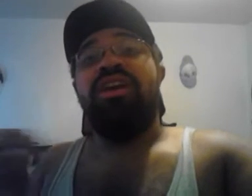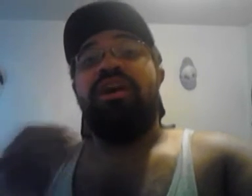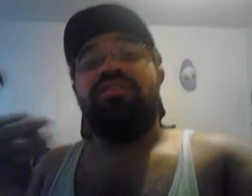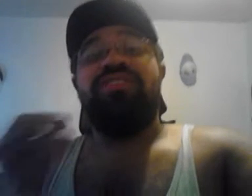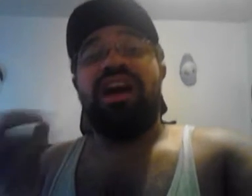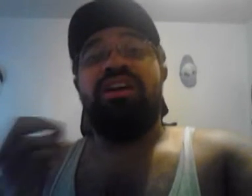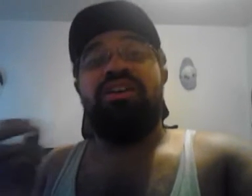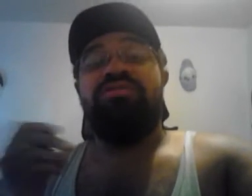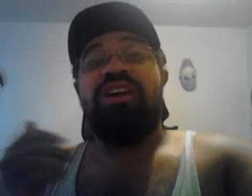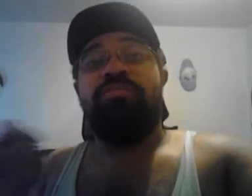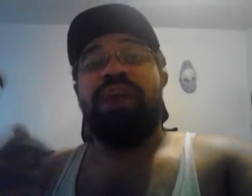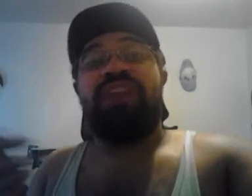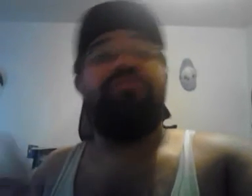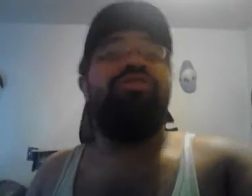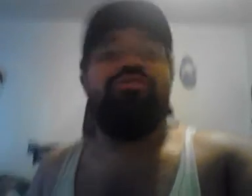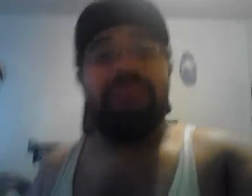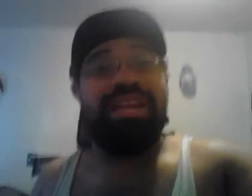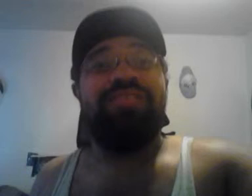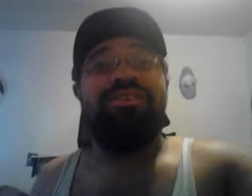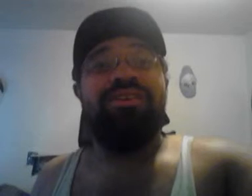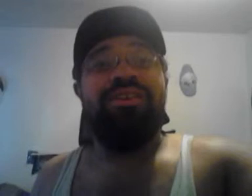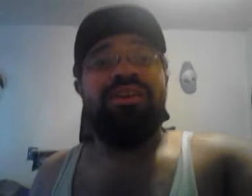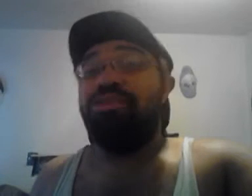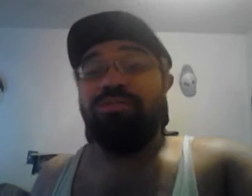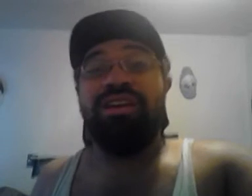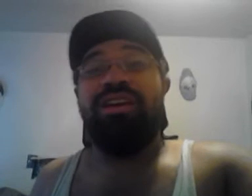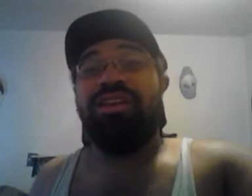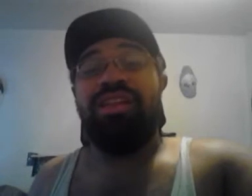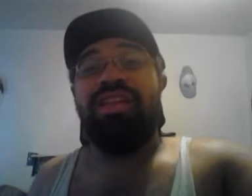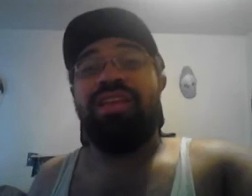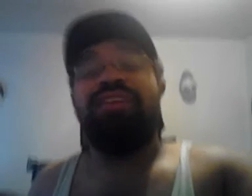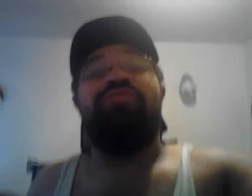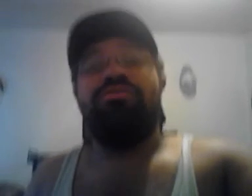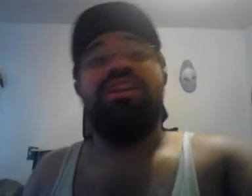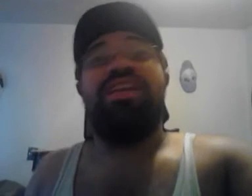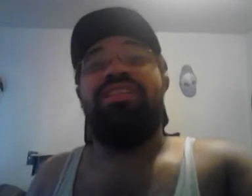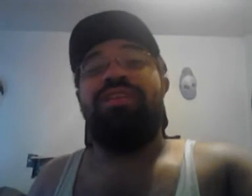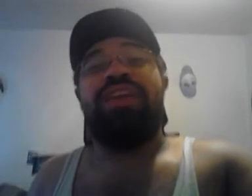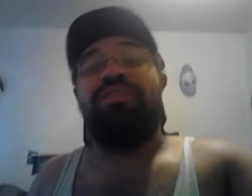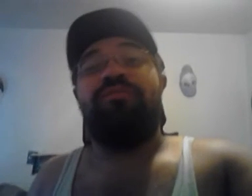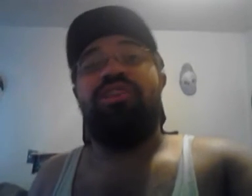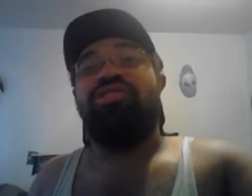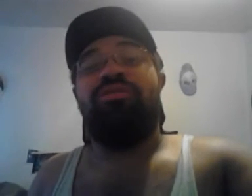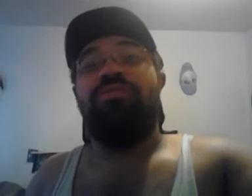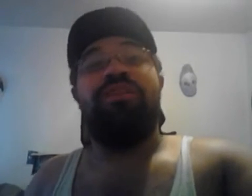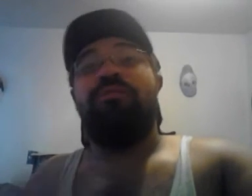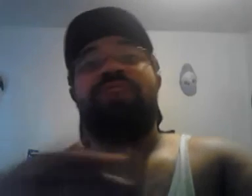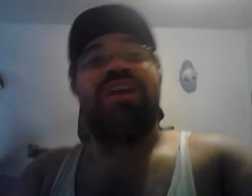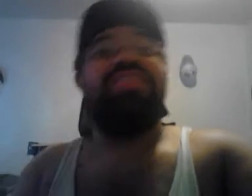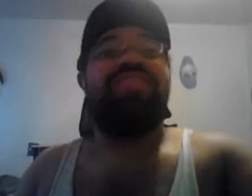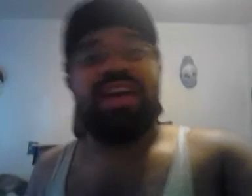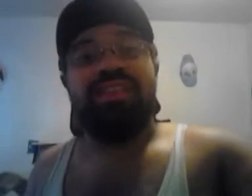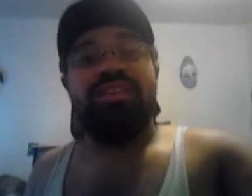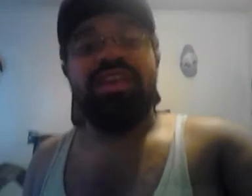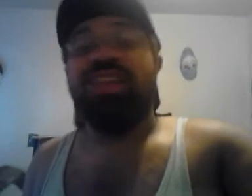the dollar pocket full of green. And green, and like the green, like the fresh and green from the other side. It's better